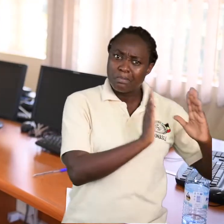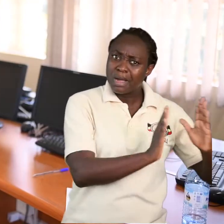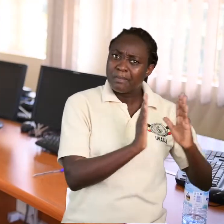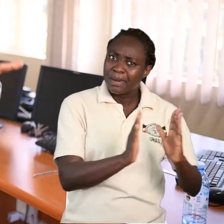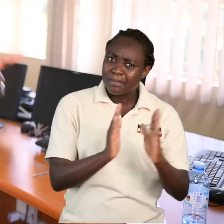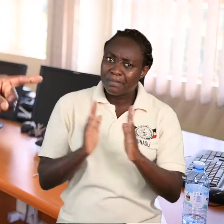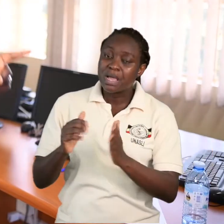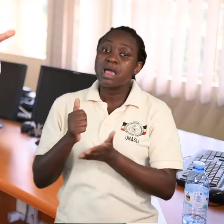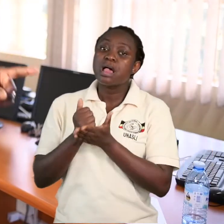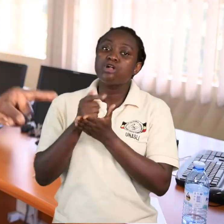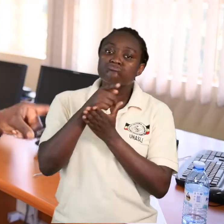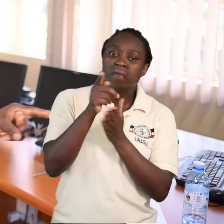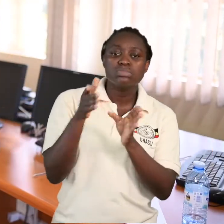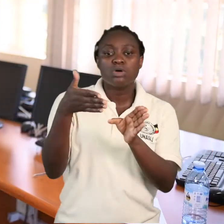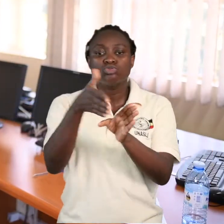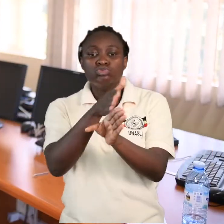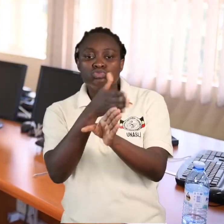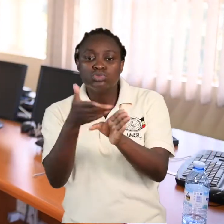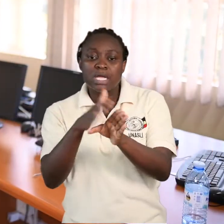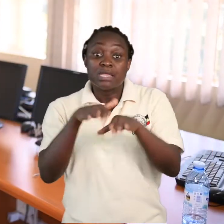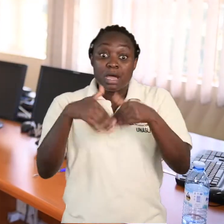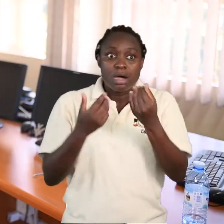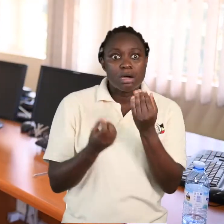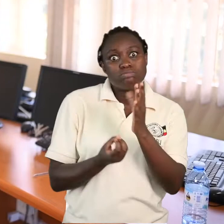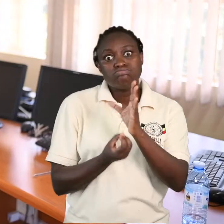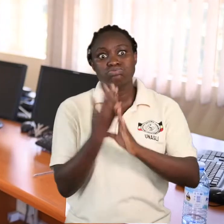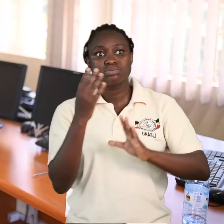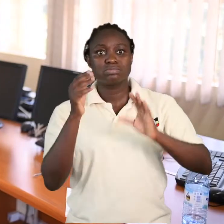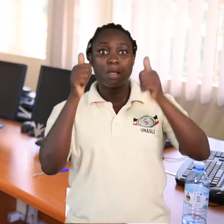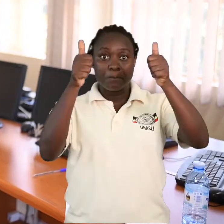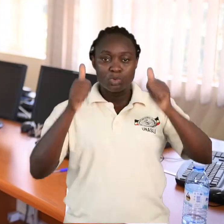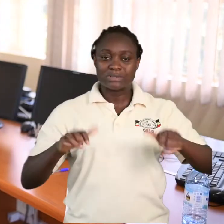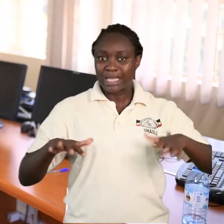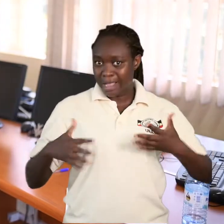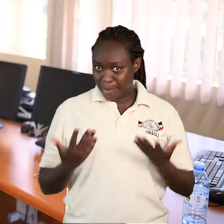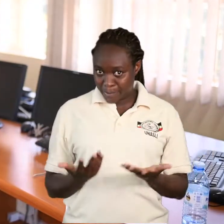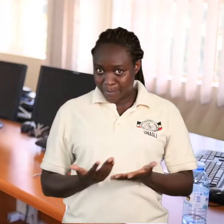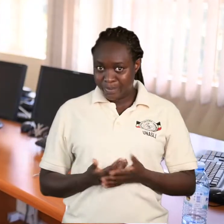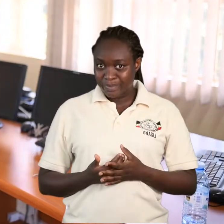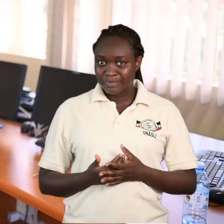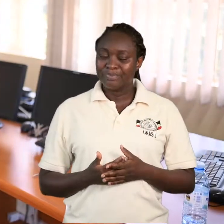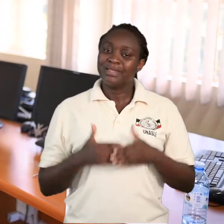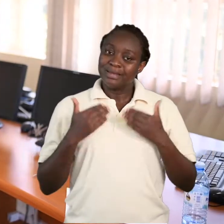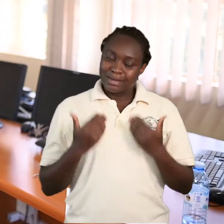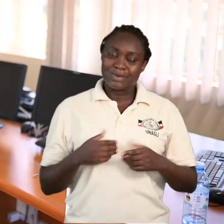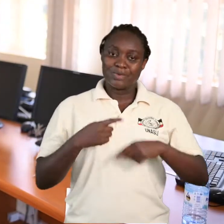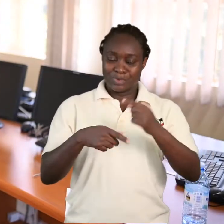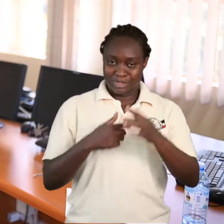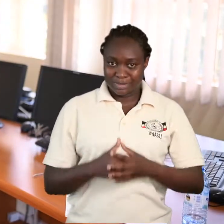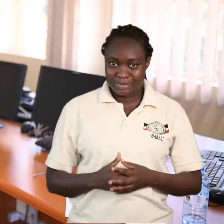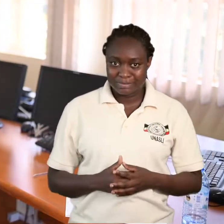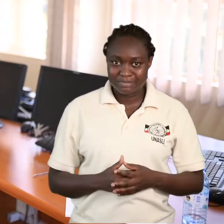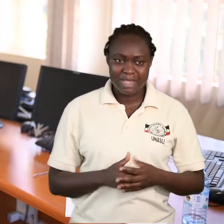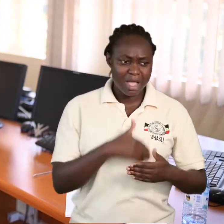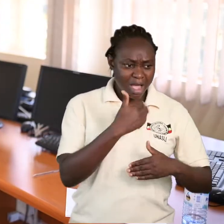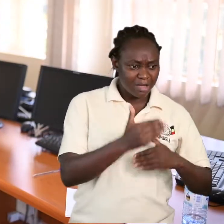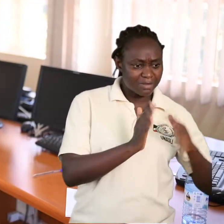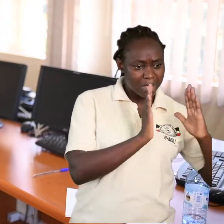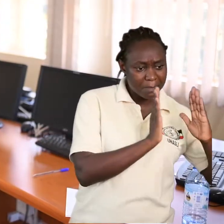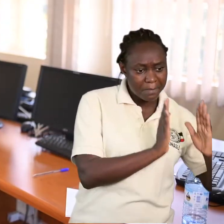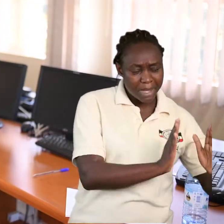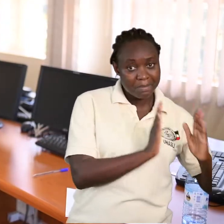are guiding you to come up with a poster. Let's continue. So now, having gone through these